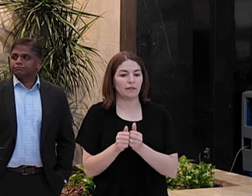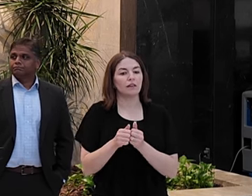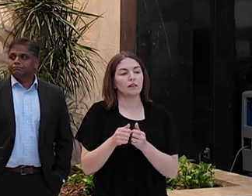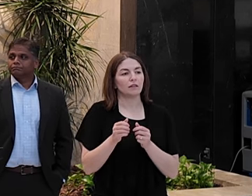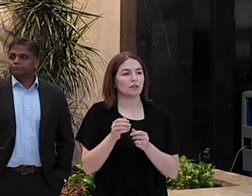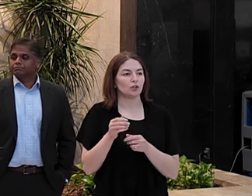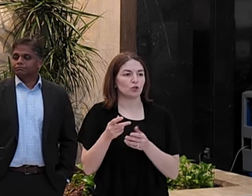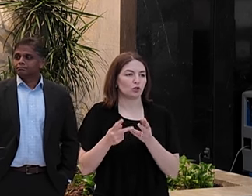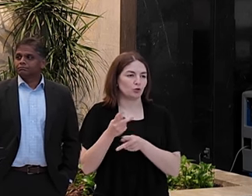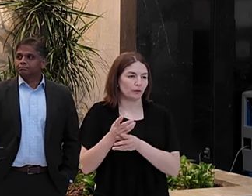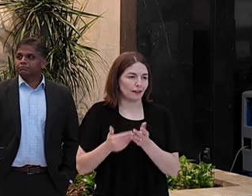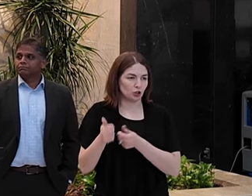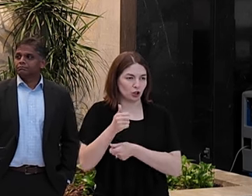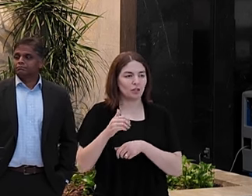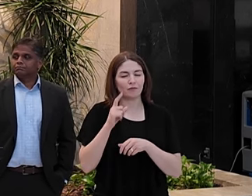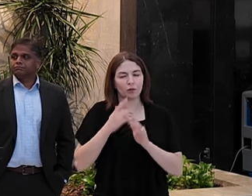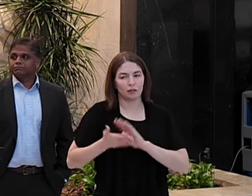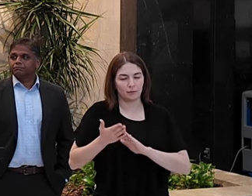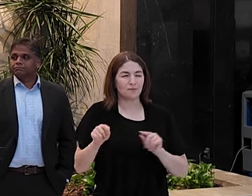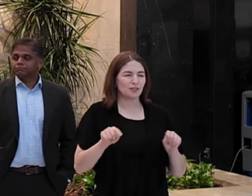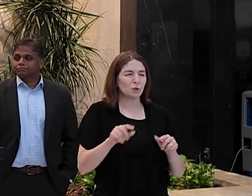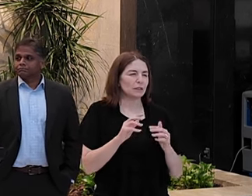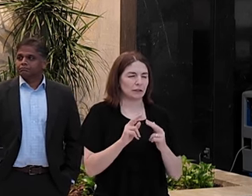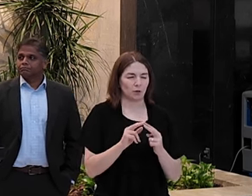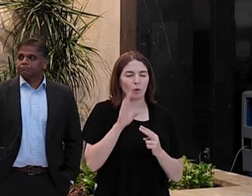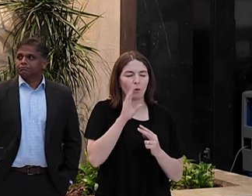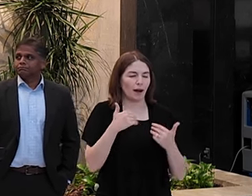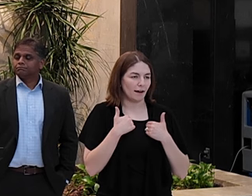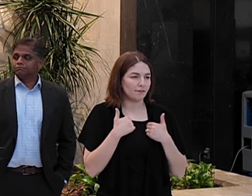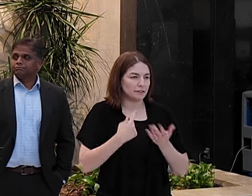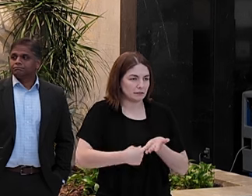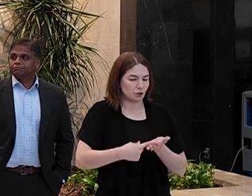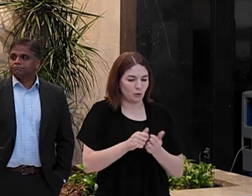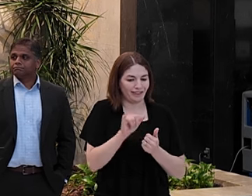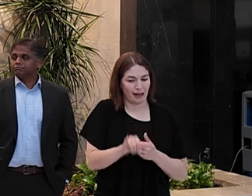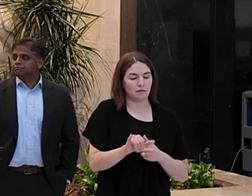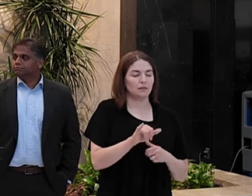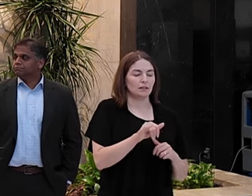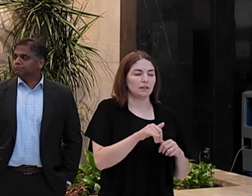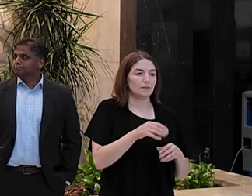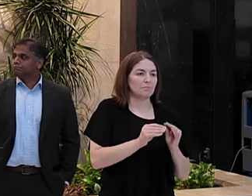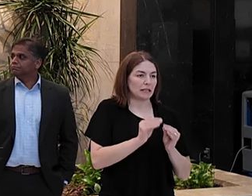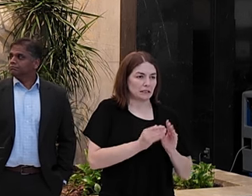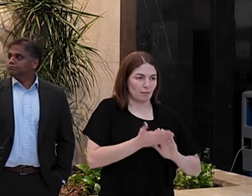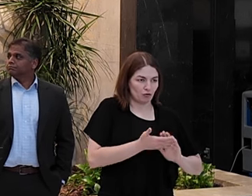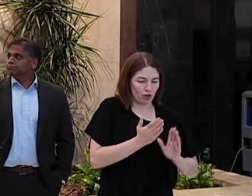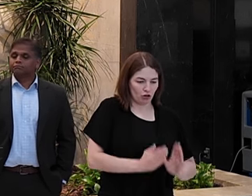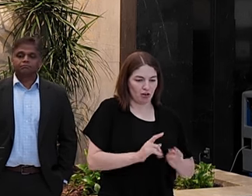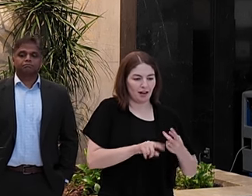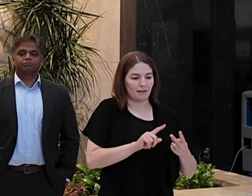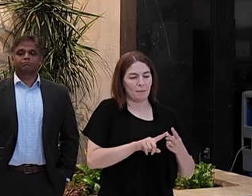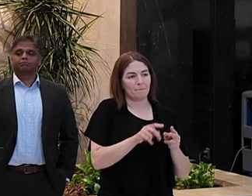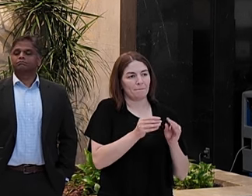or ultimately the chief operator as well, or the plant superintendent. Either one of those would have a discussion with that maintenance operator and maintenance technician